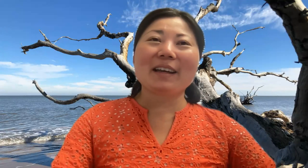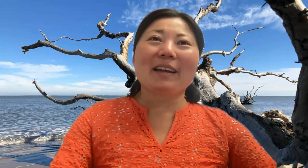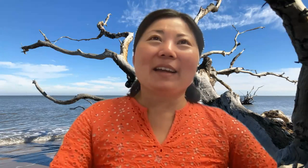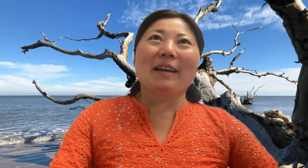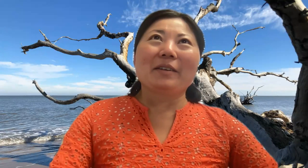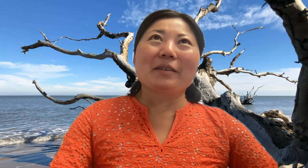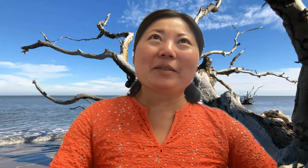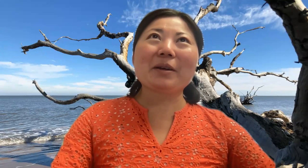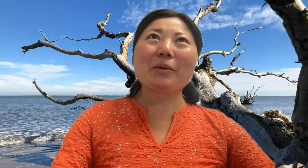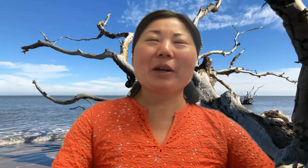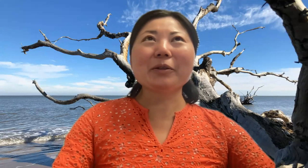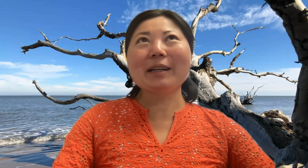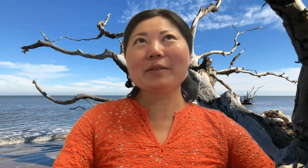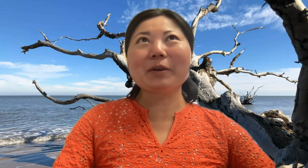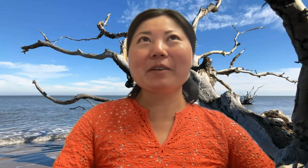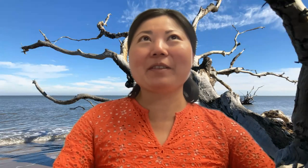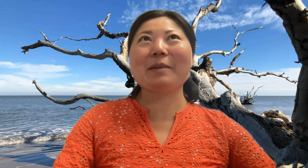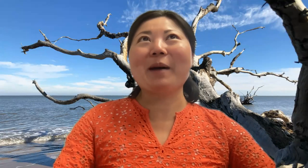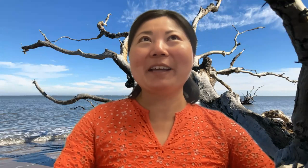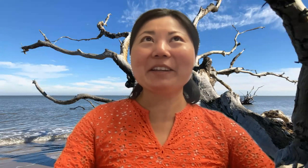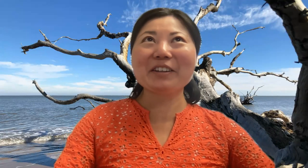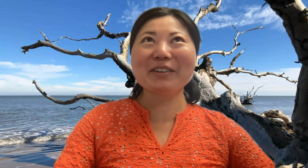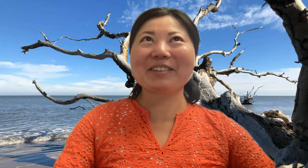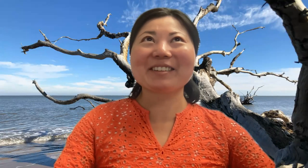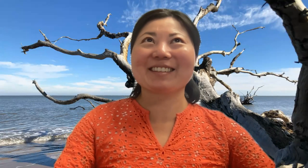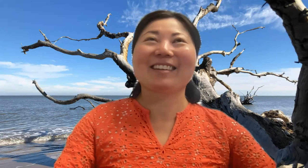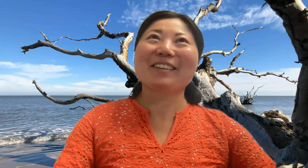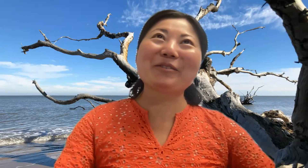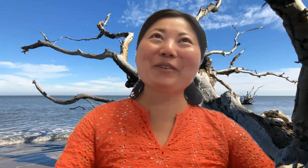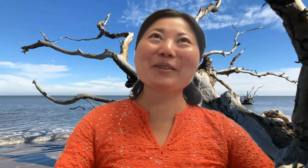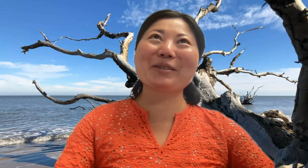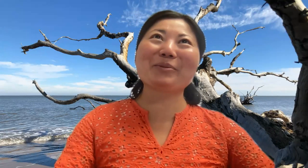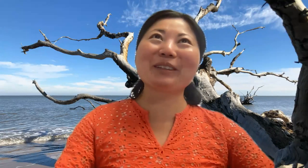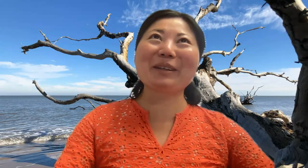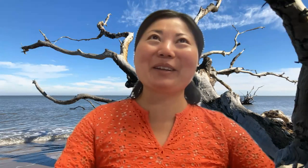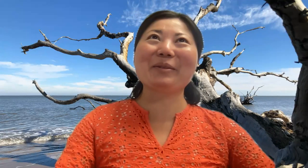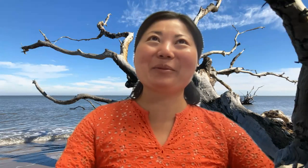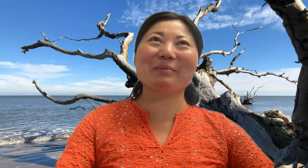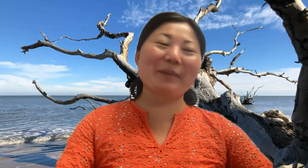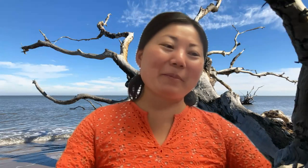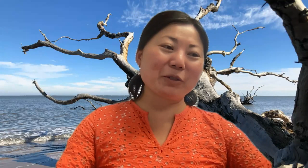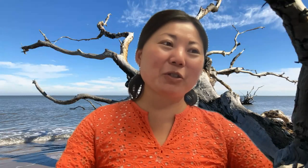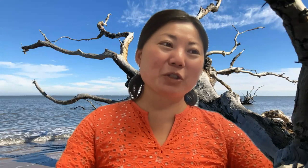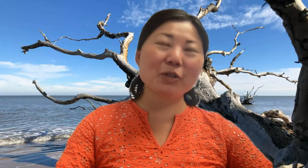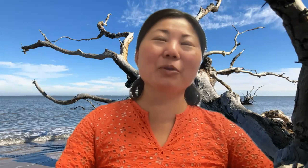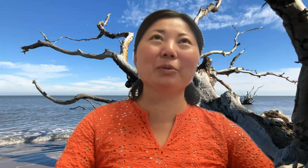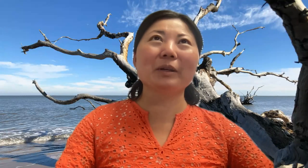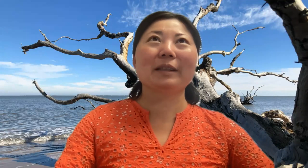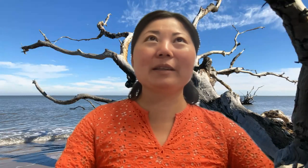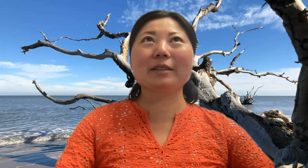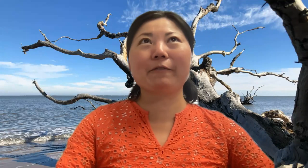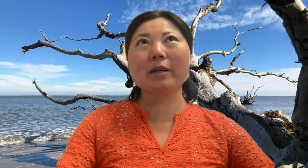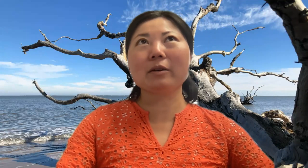series. So Dr. Wang is one of the pioneers, the first really people to